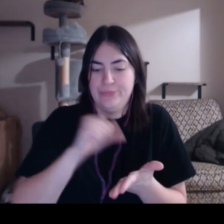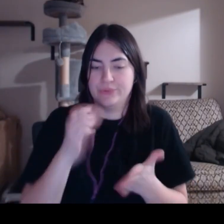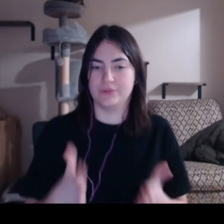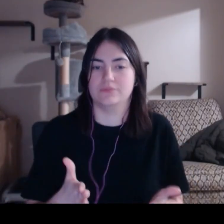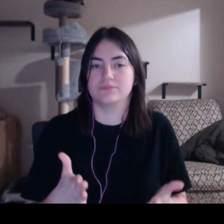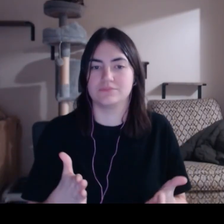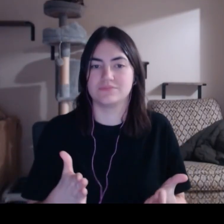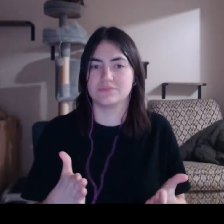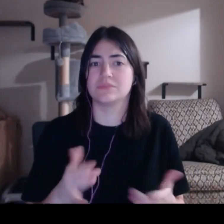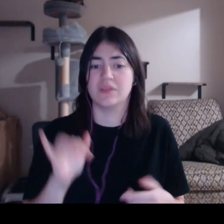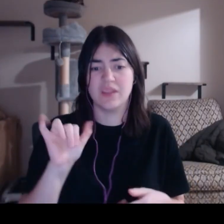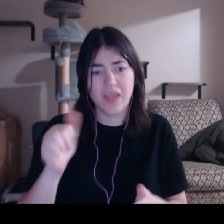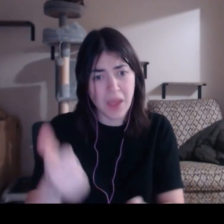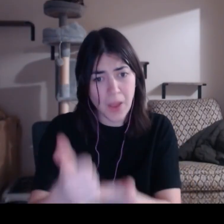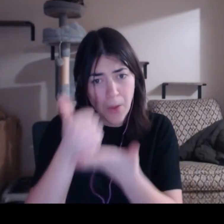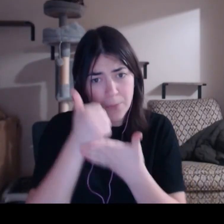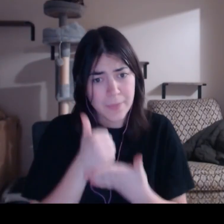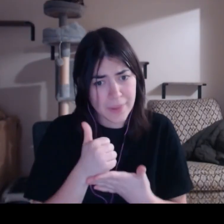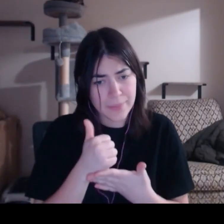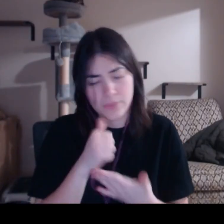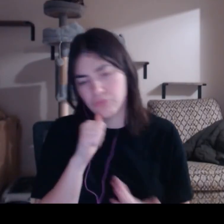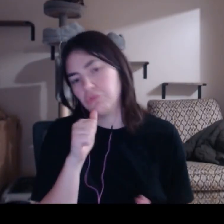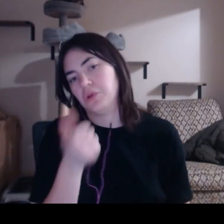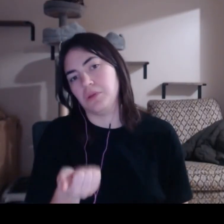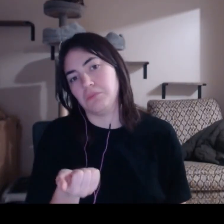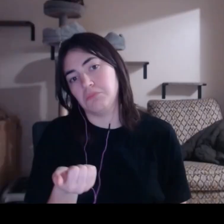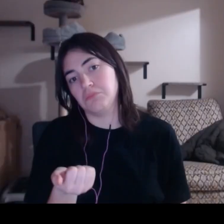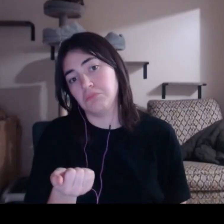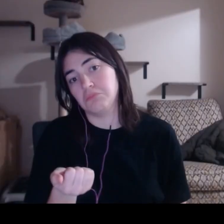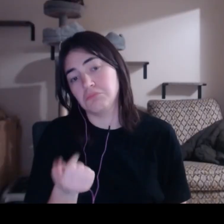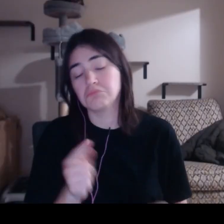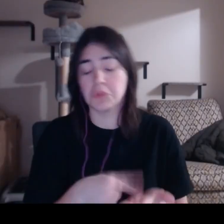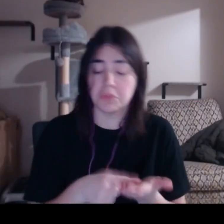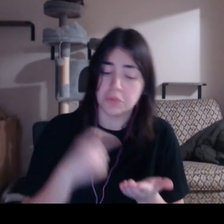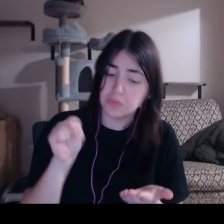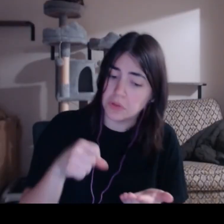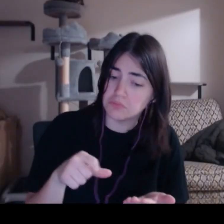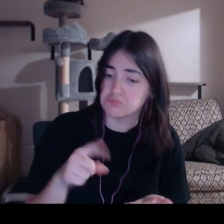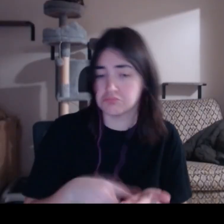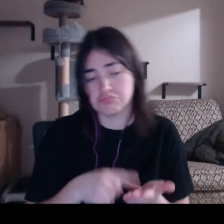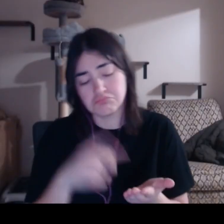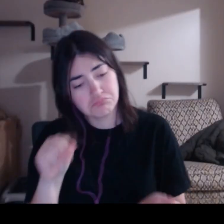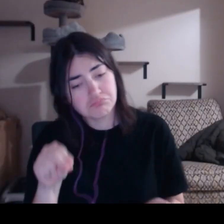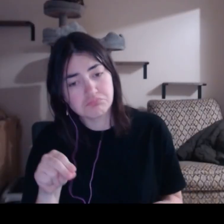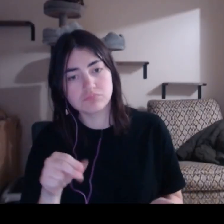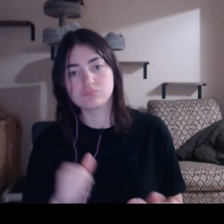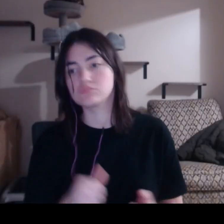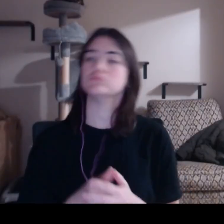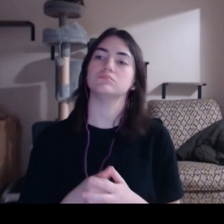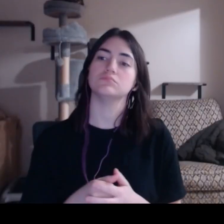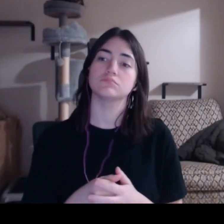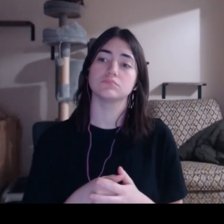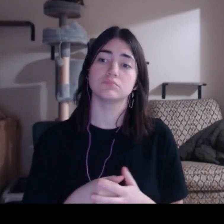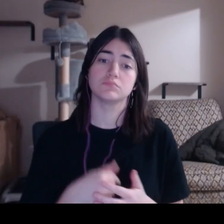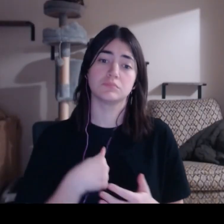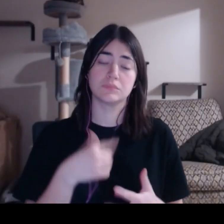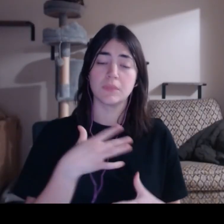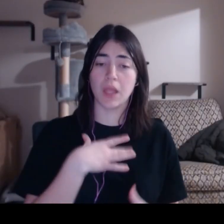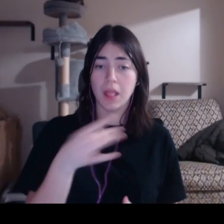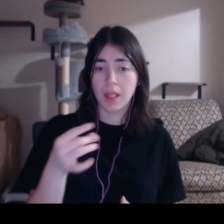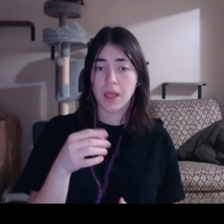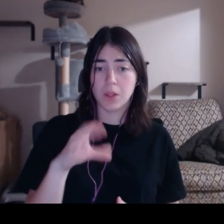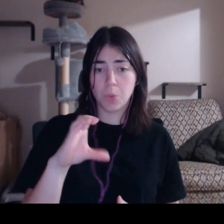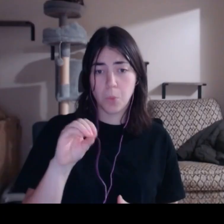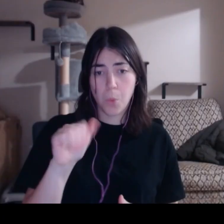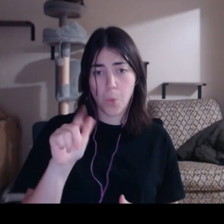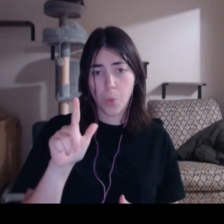value? And sometimes it isn't. And one of the reasons I like the Kolb cycle still is that it's useful for designing training. So